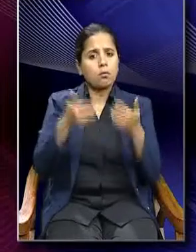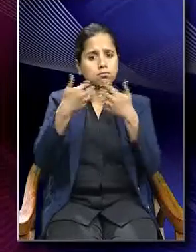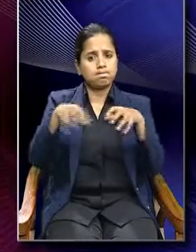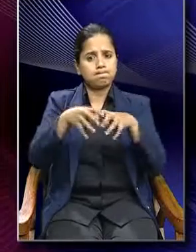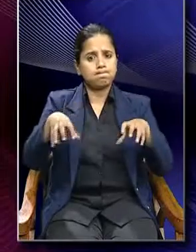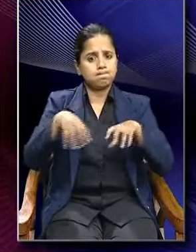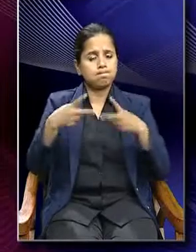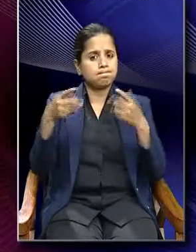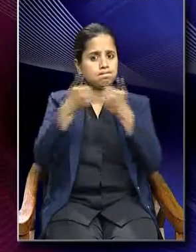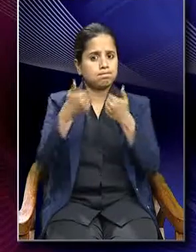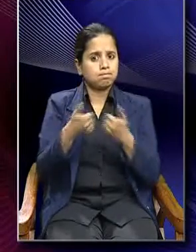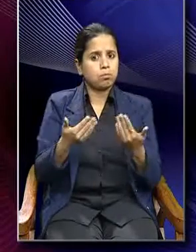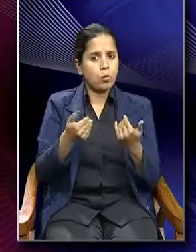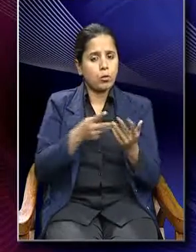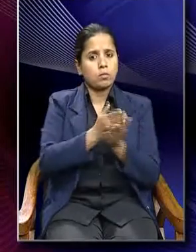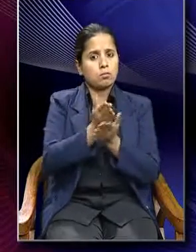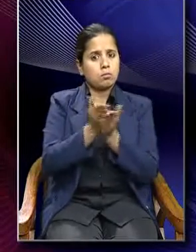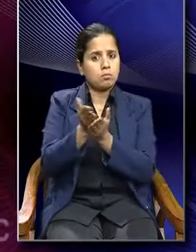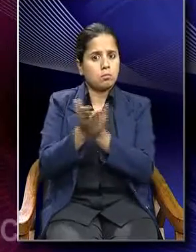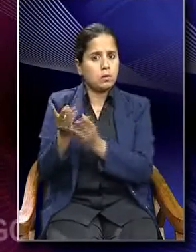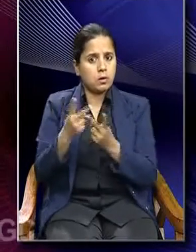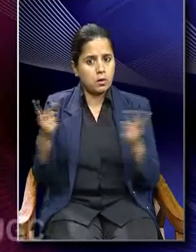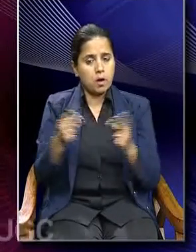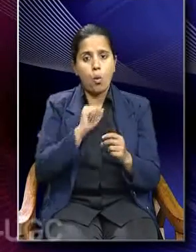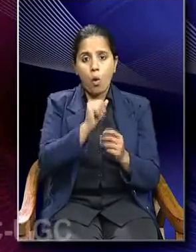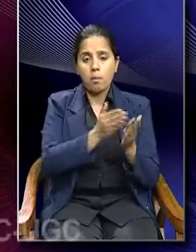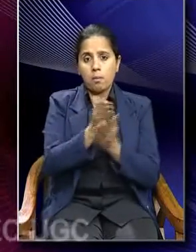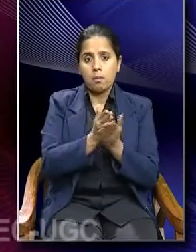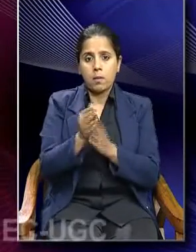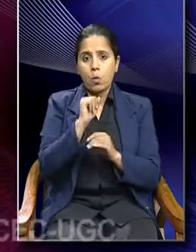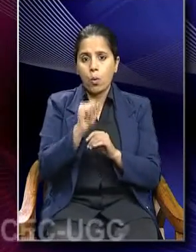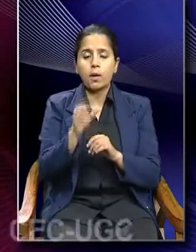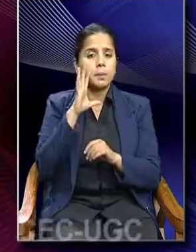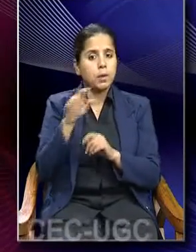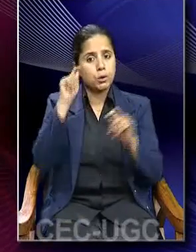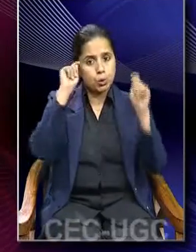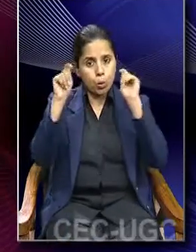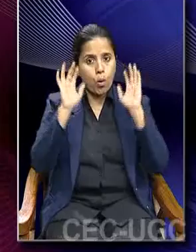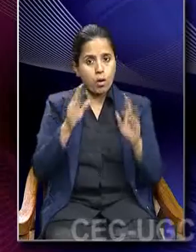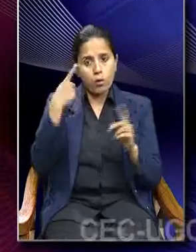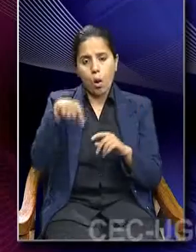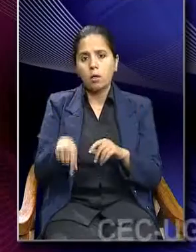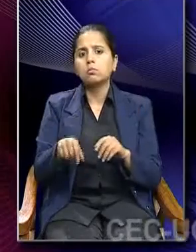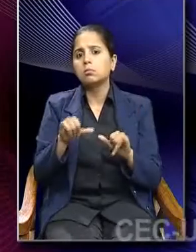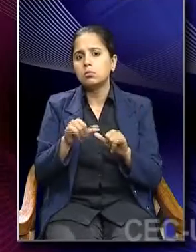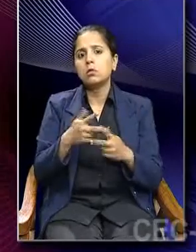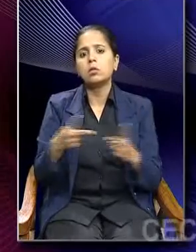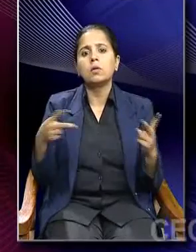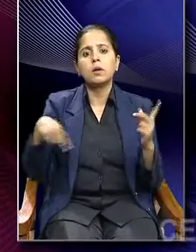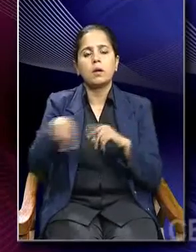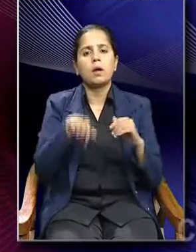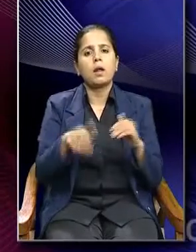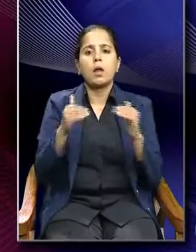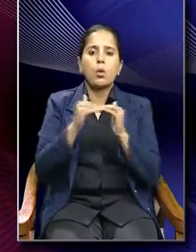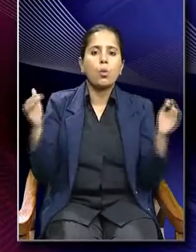different parts, and each part plays an important role to maintain the equilibrium of the